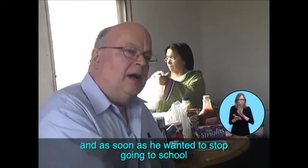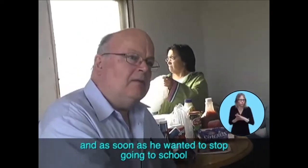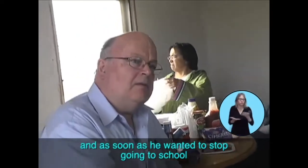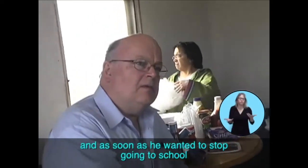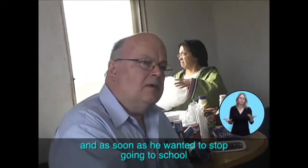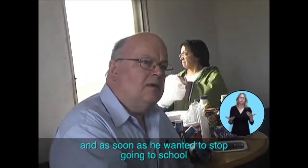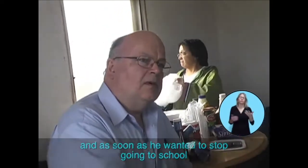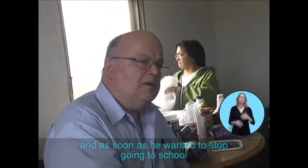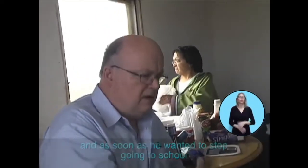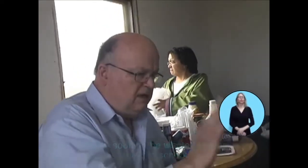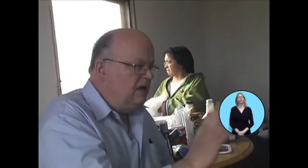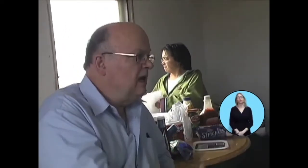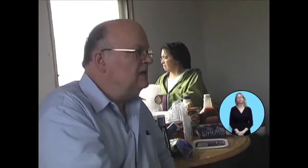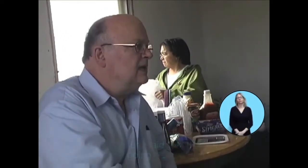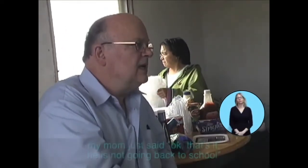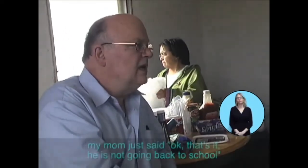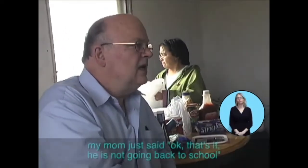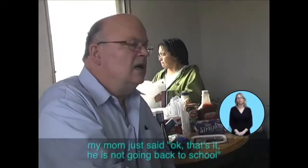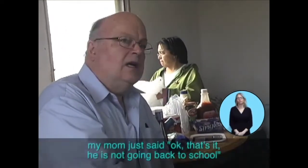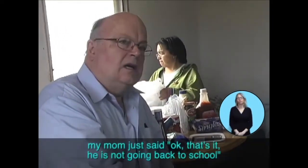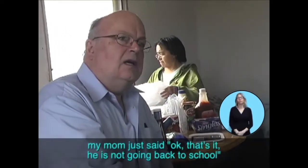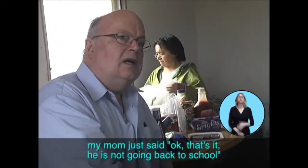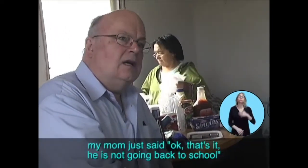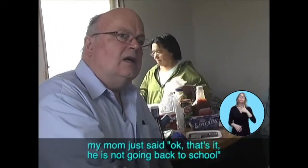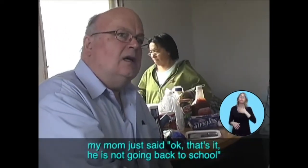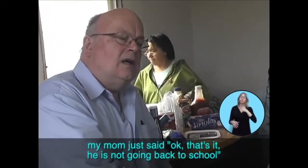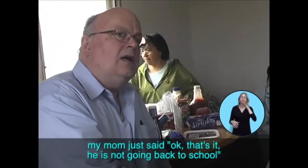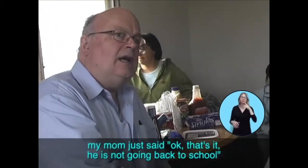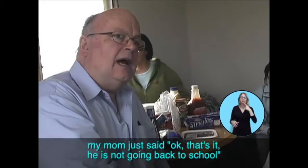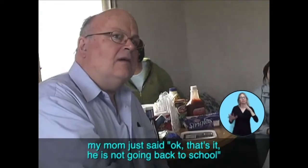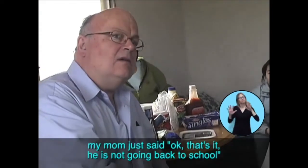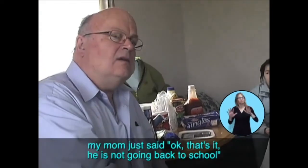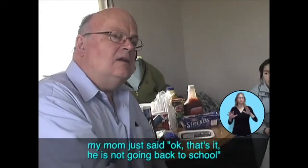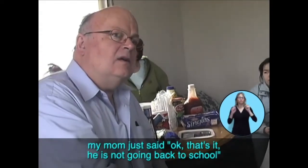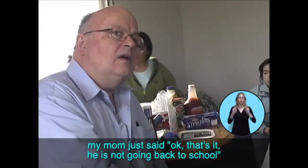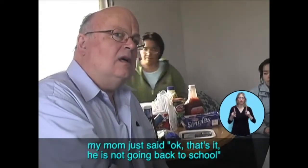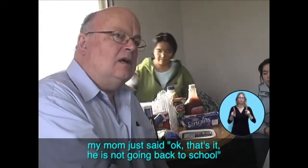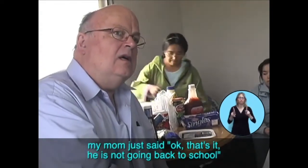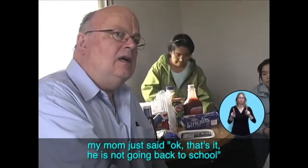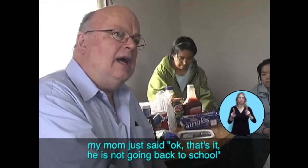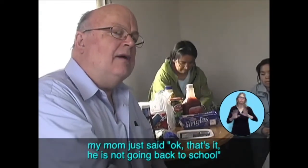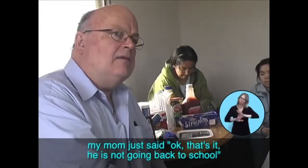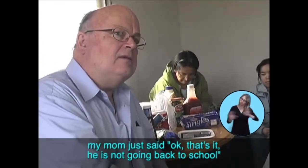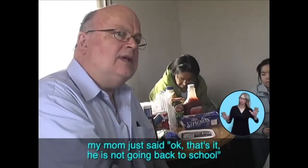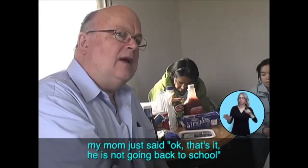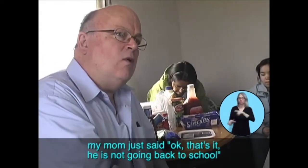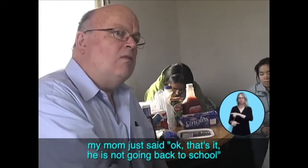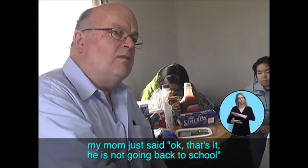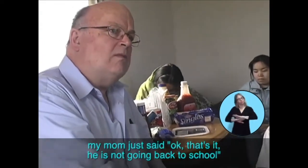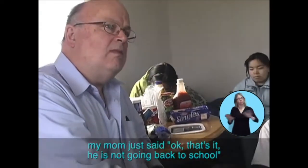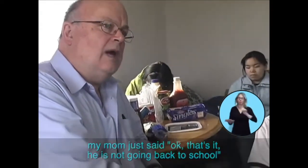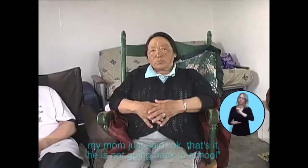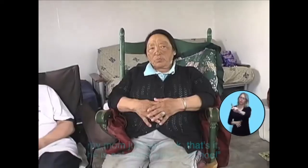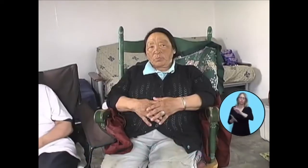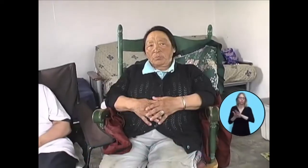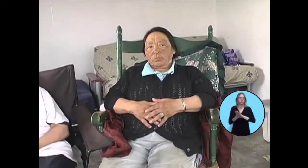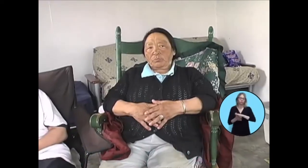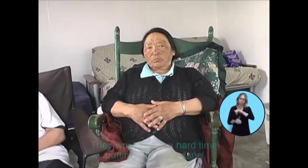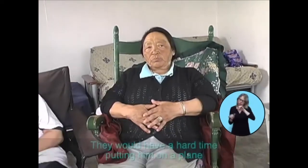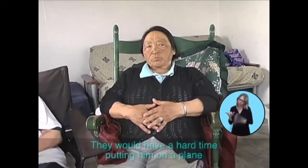school, my mom just, you know, said, okay, that's he's not going back to school.